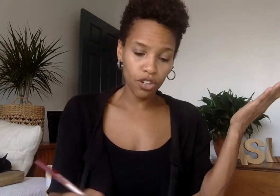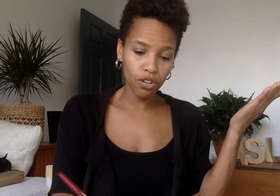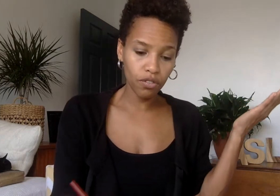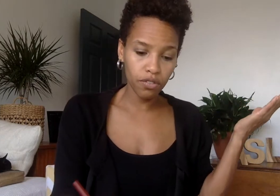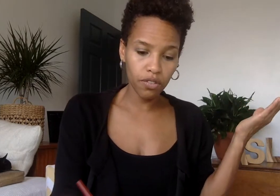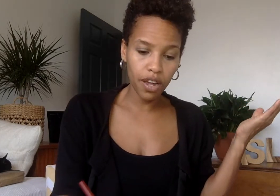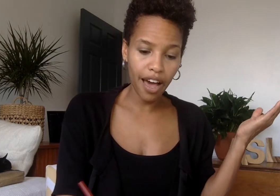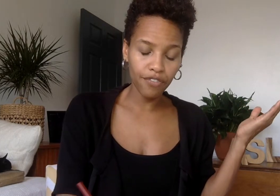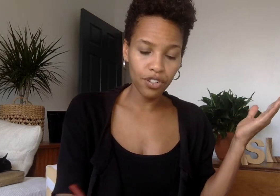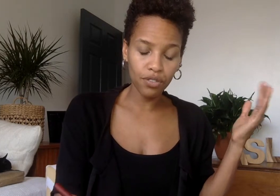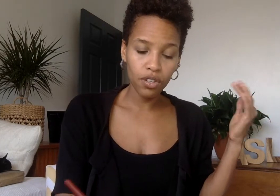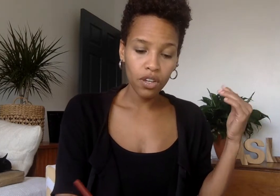don't have to.